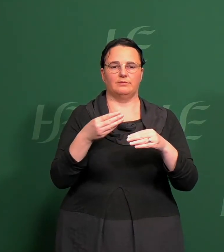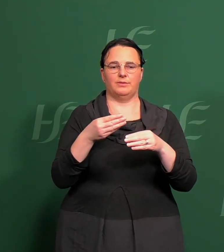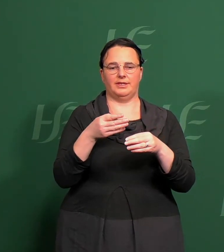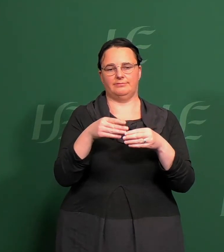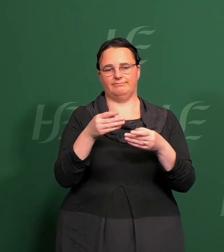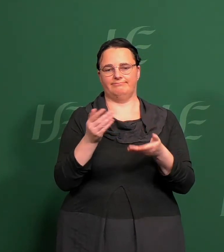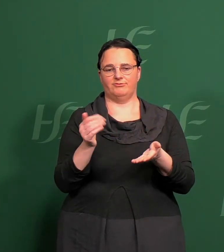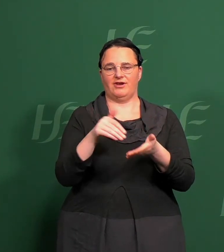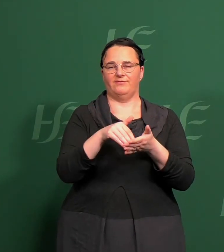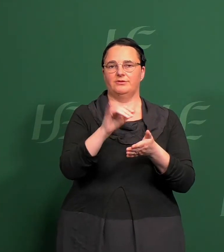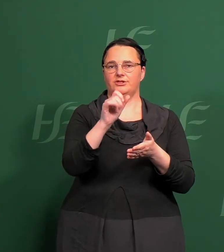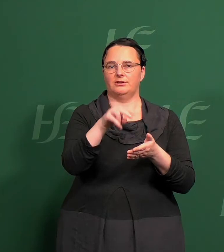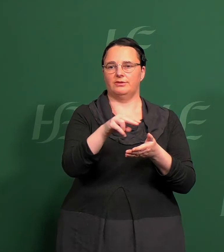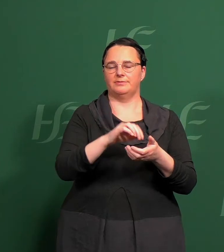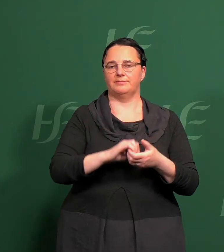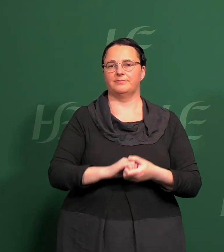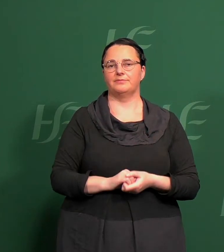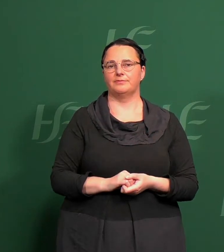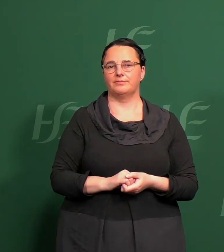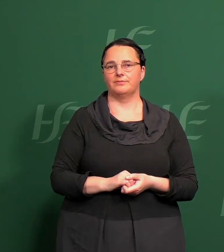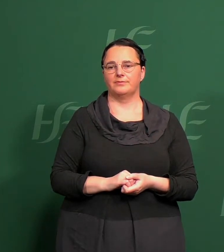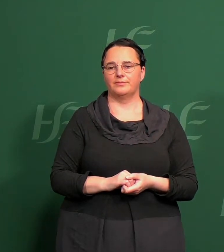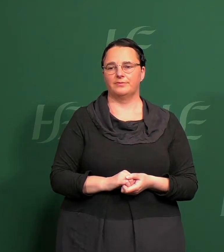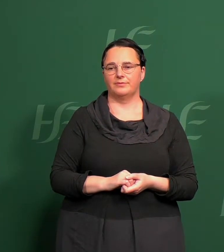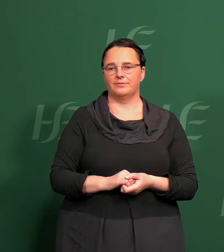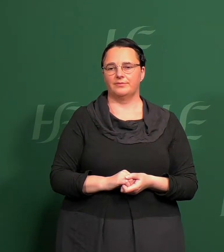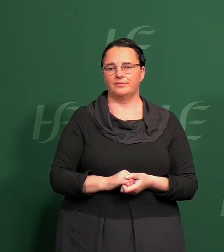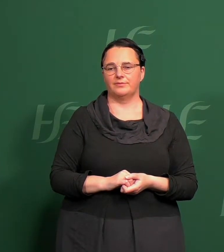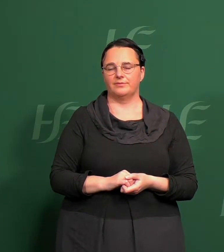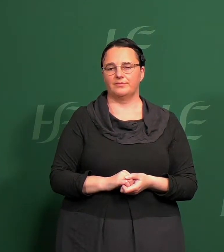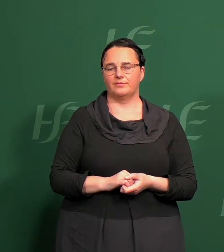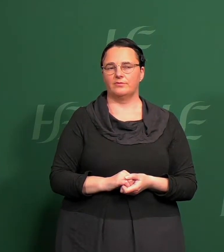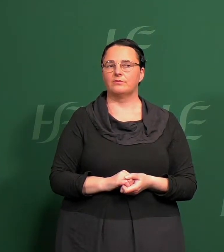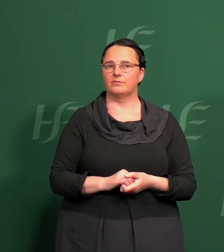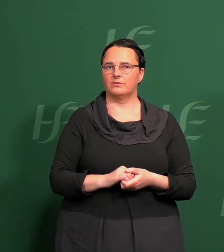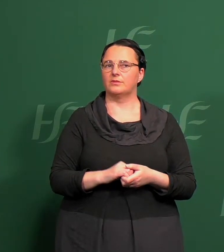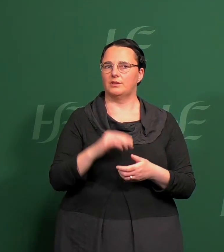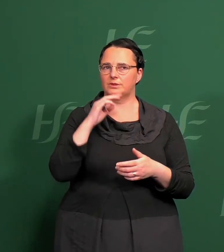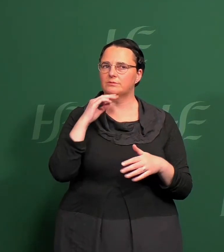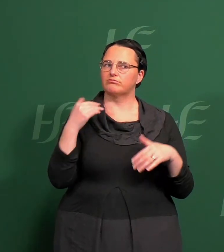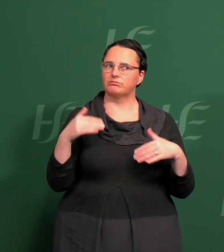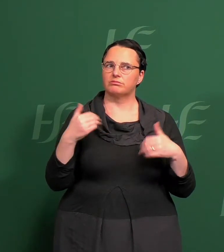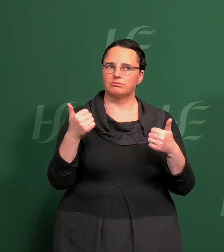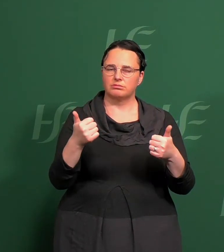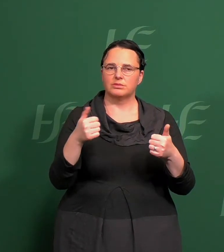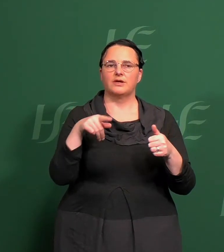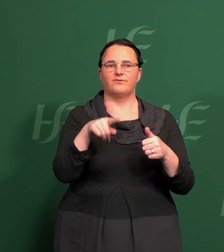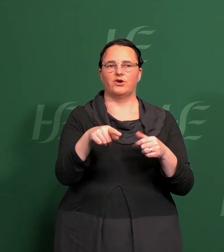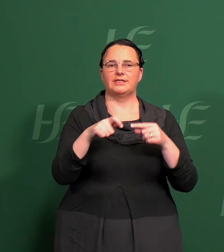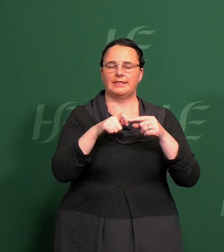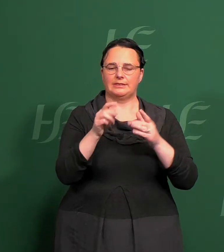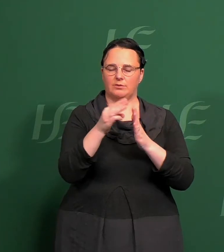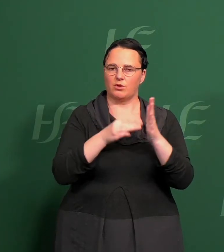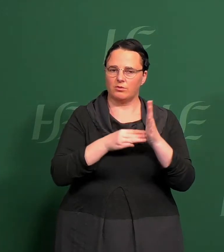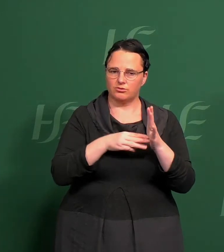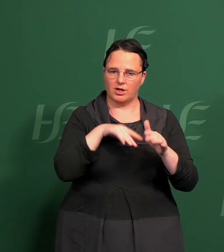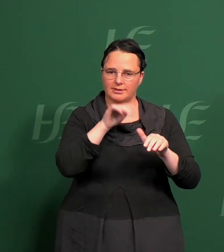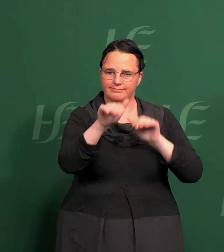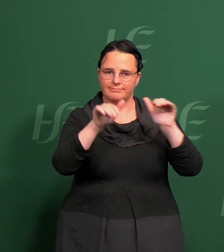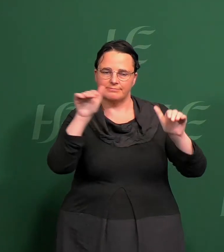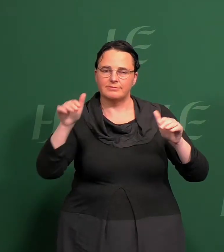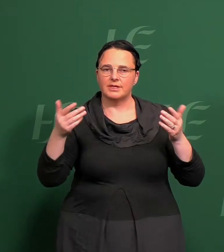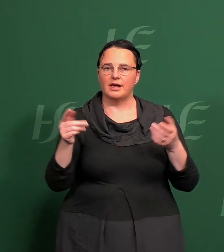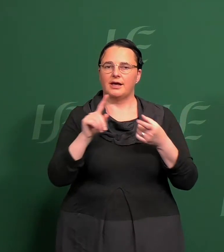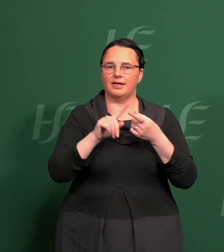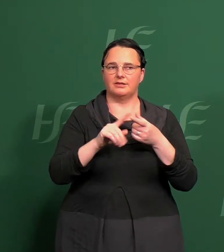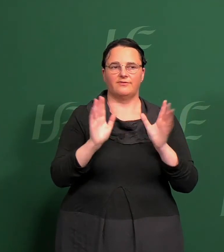This provides us with very significant reach in terms of the overall testing programme that we will be. We've also, as we've